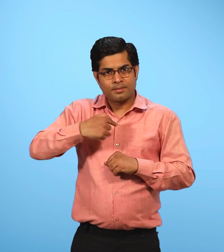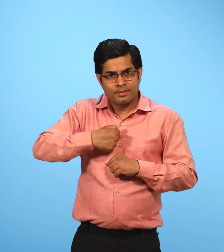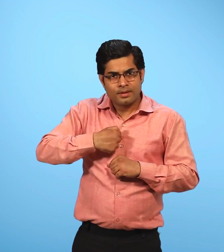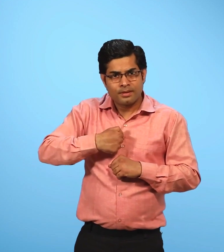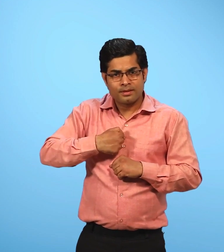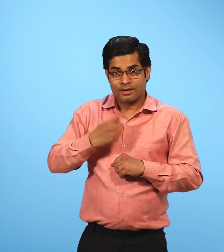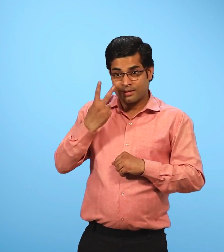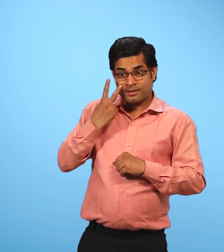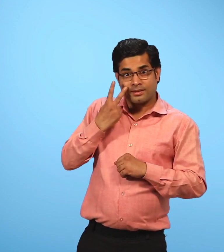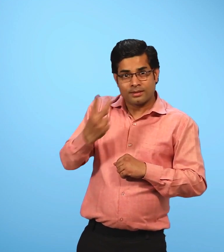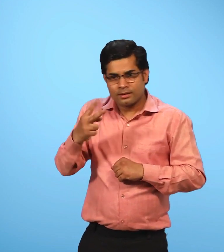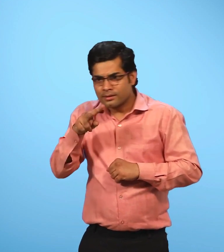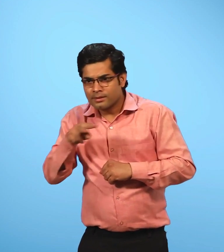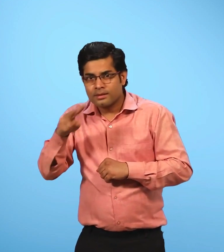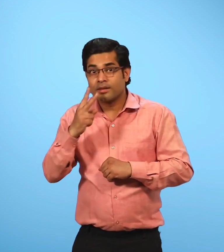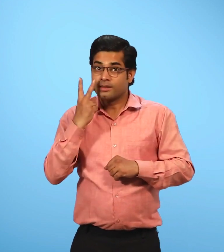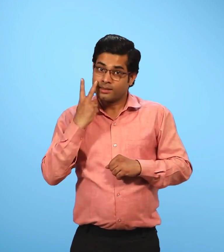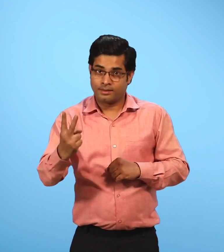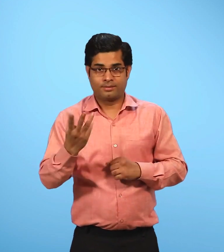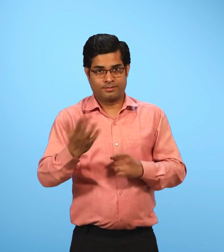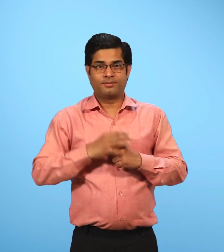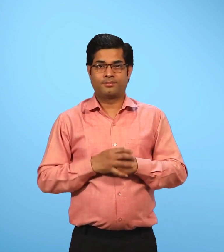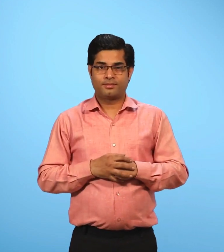Was island the inhabited?